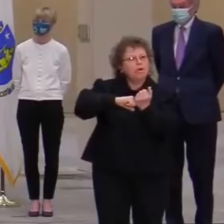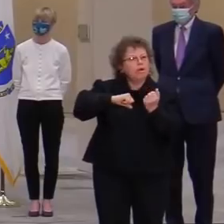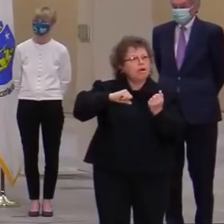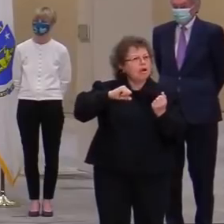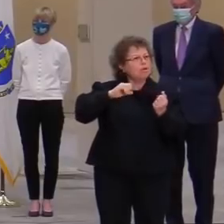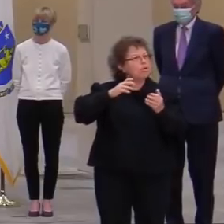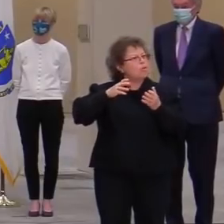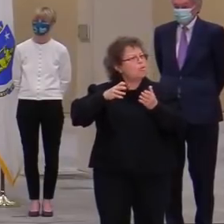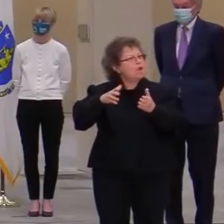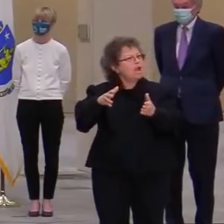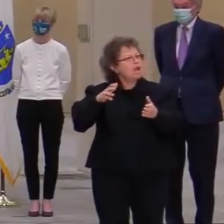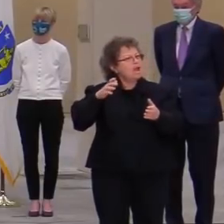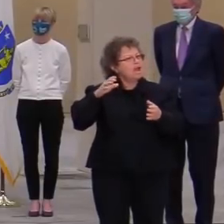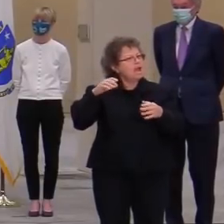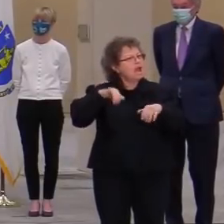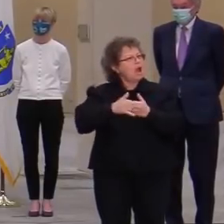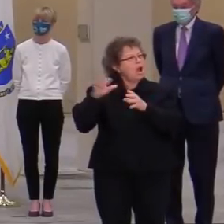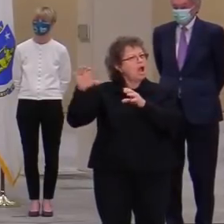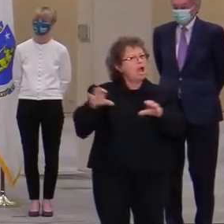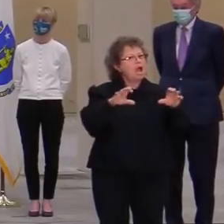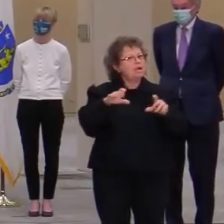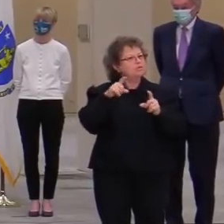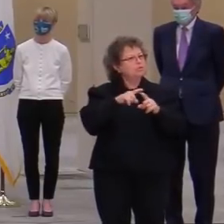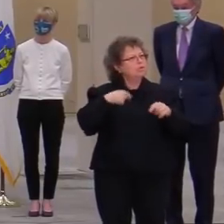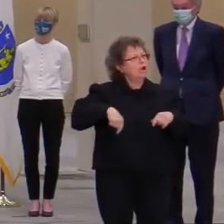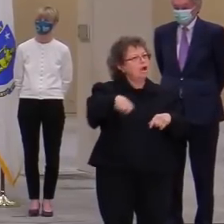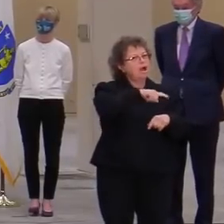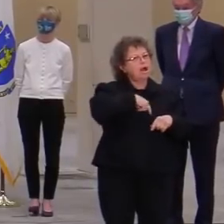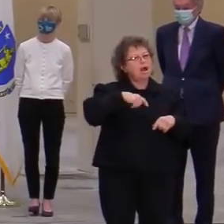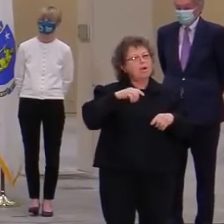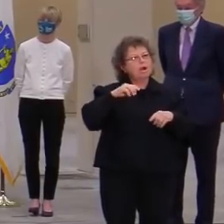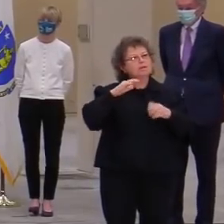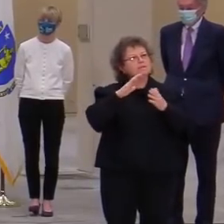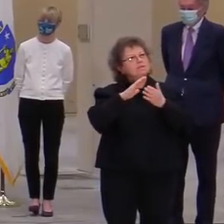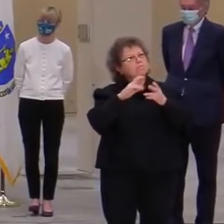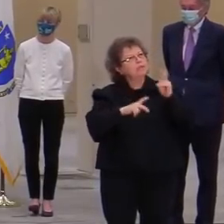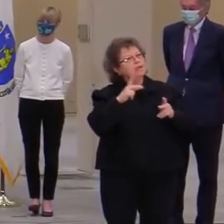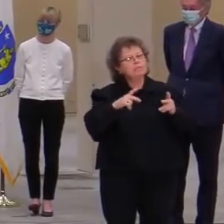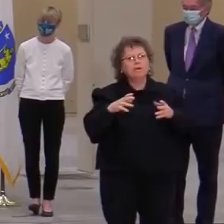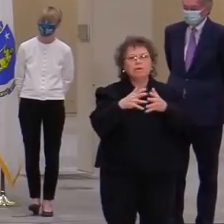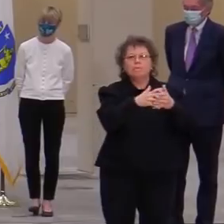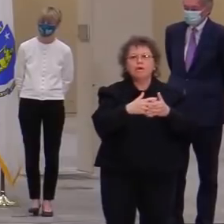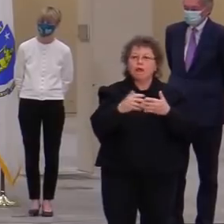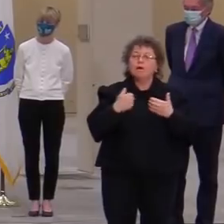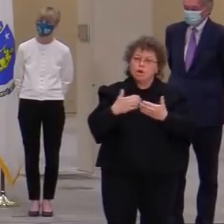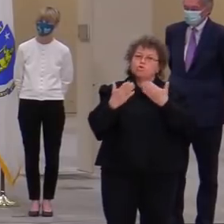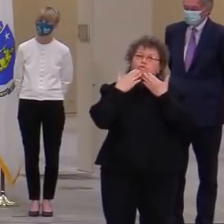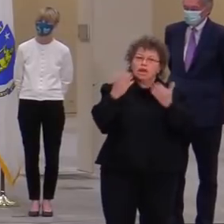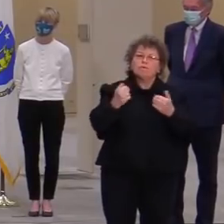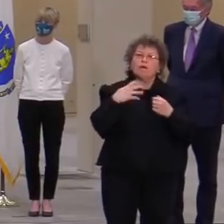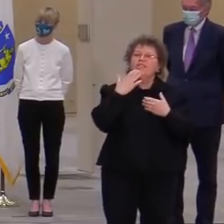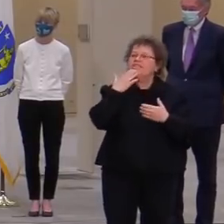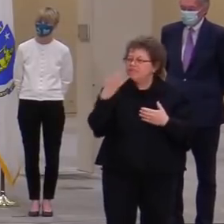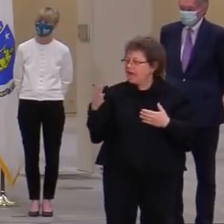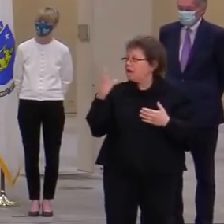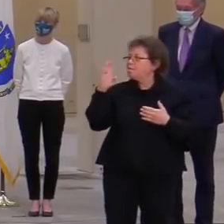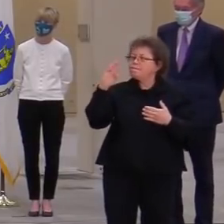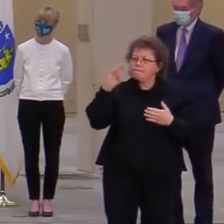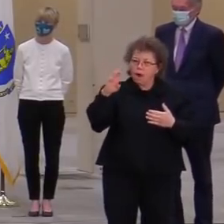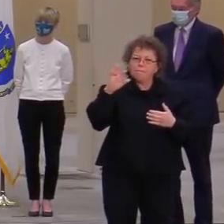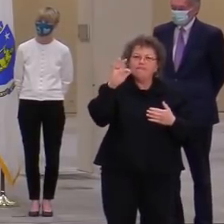in the safety and protection of our citizens. So I am very grateful. I want to thank Bob Fenton. I want to thank